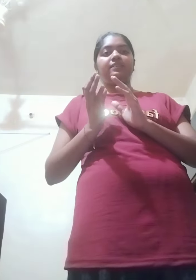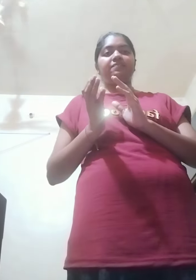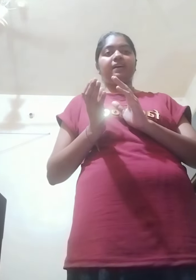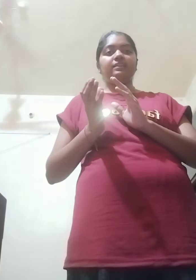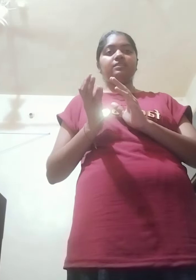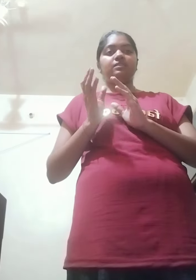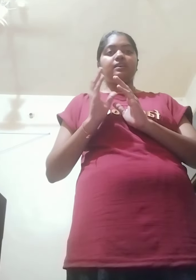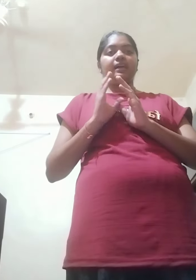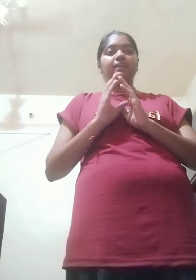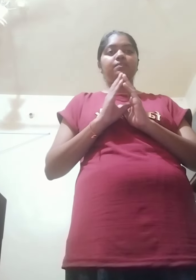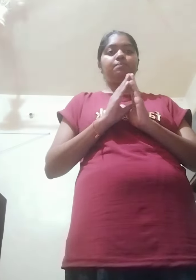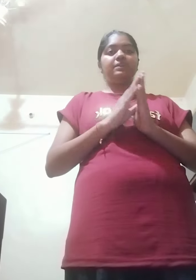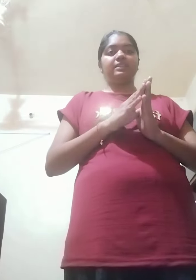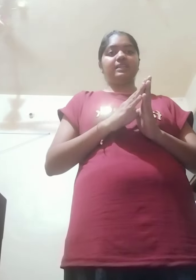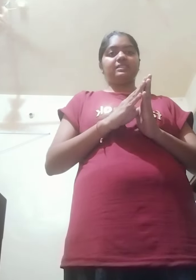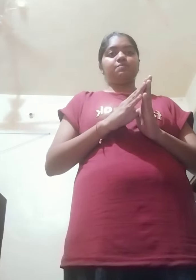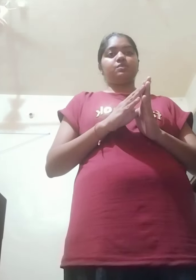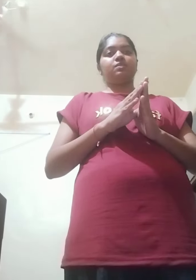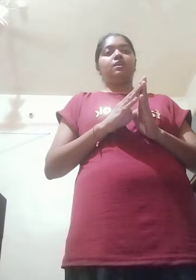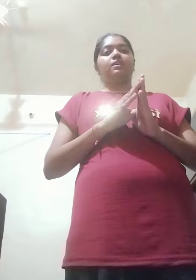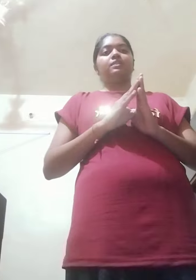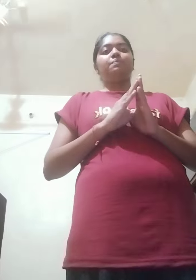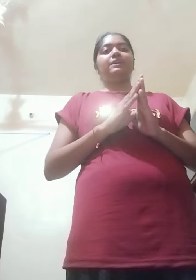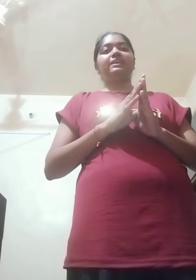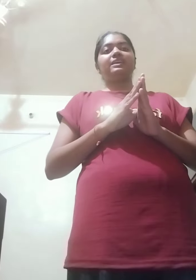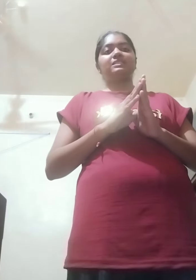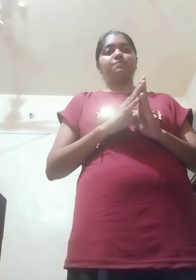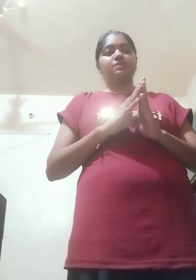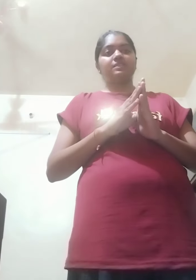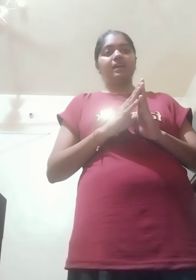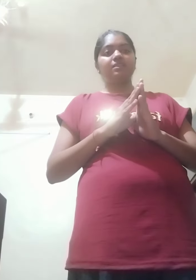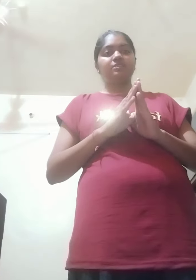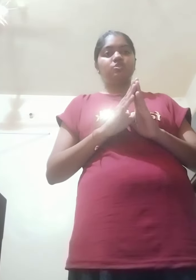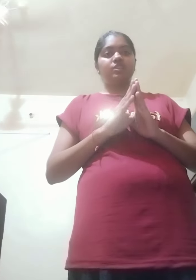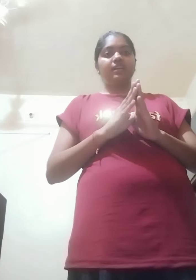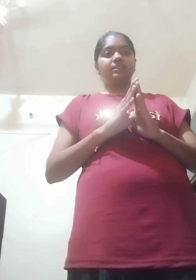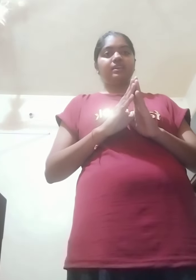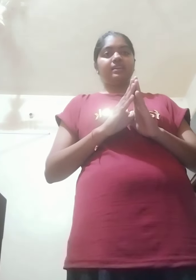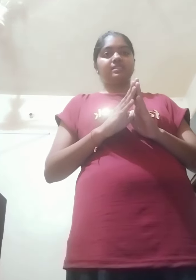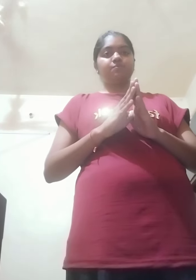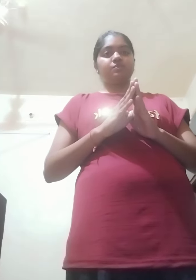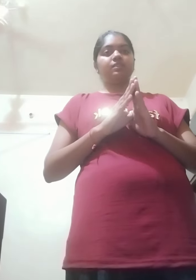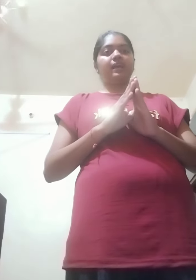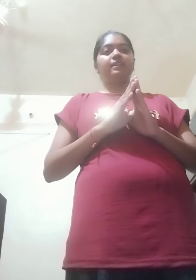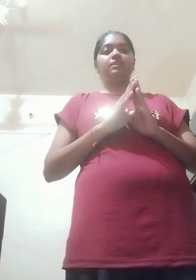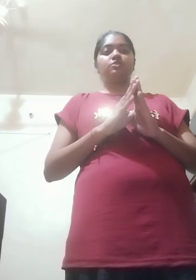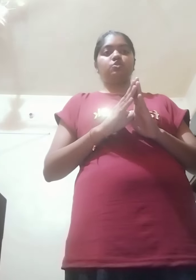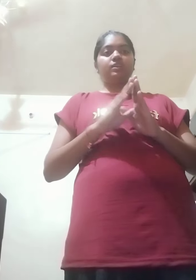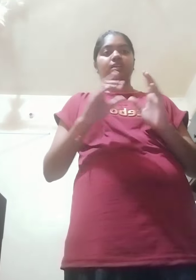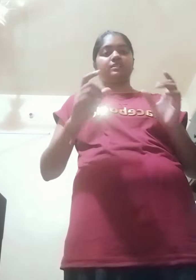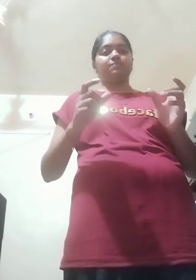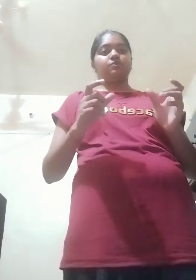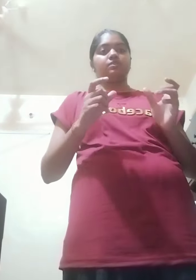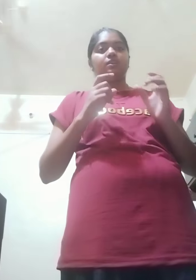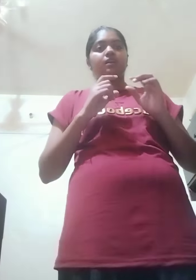user-defined and built-in exception. The built-in exceptions are checked exception and unchecked exception.